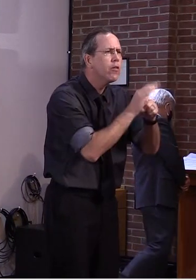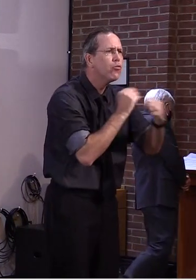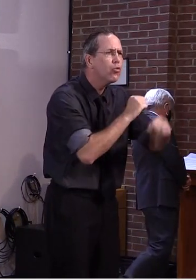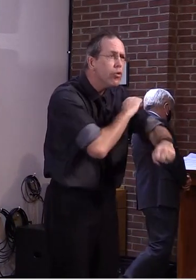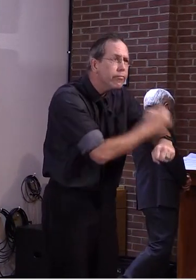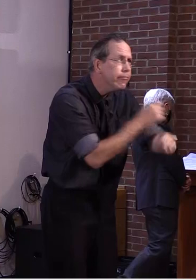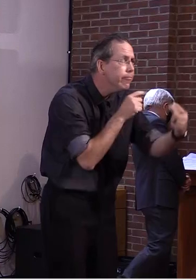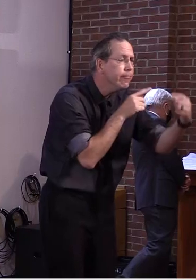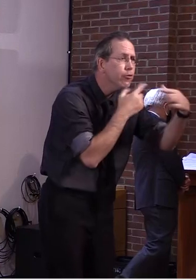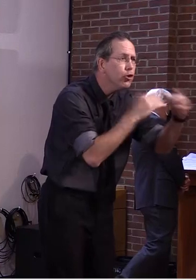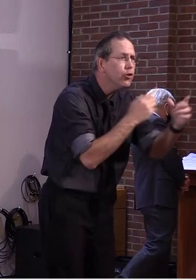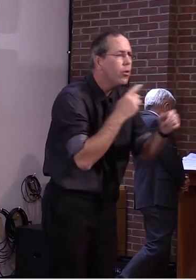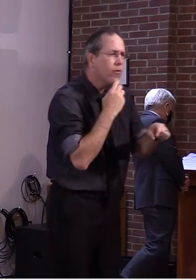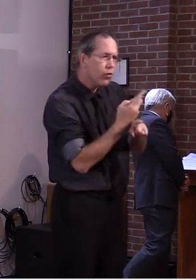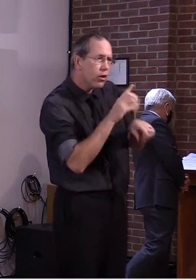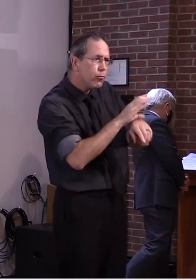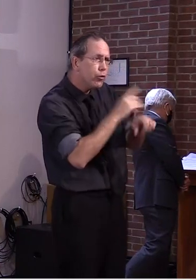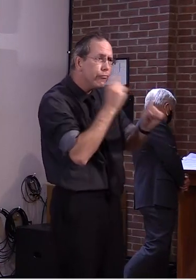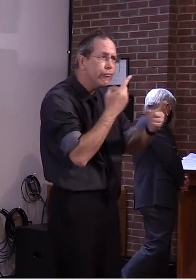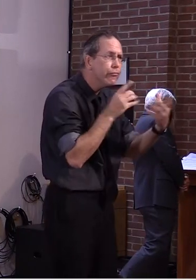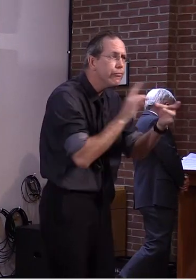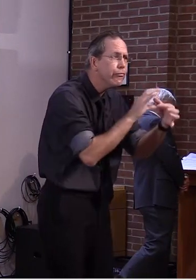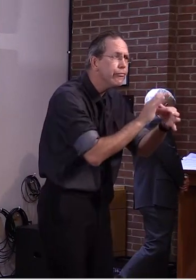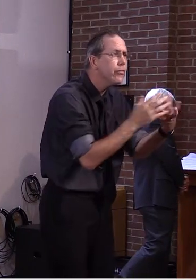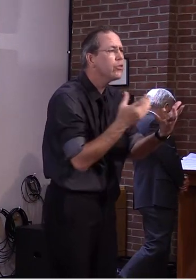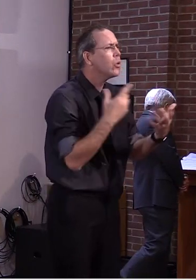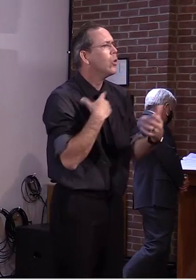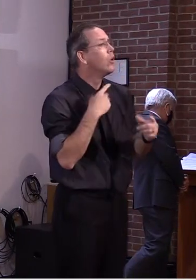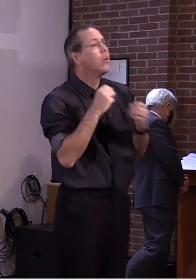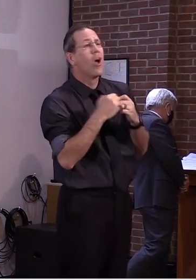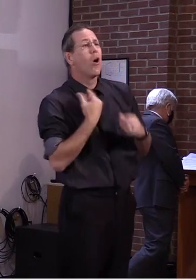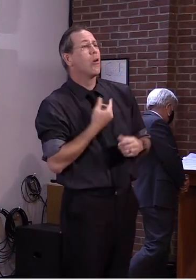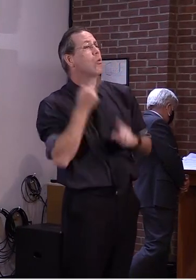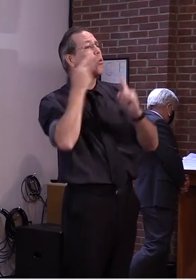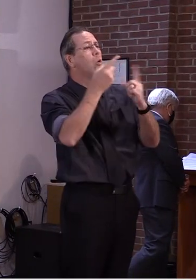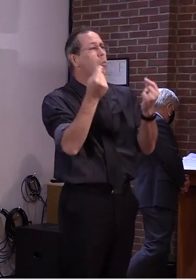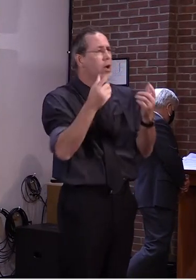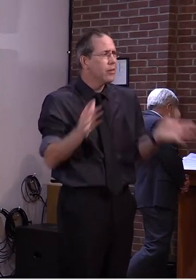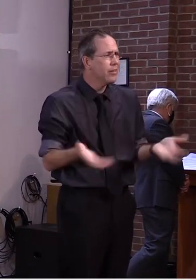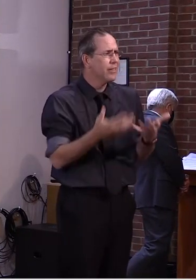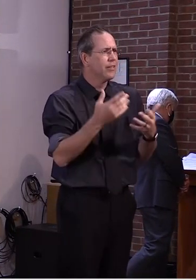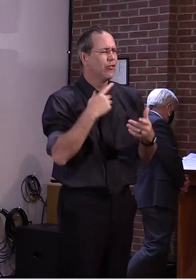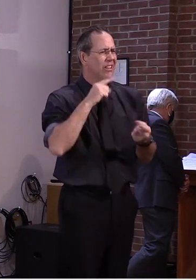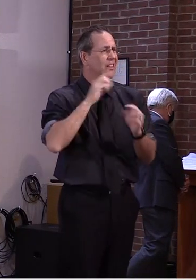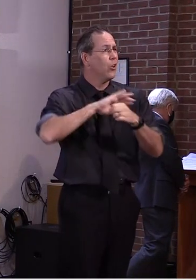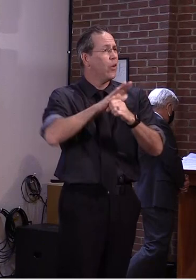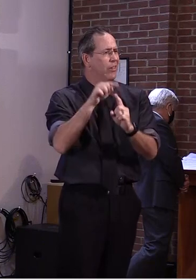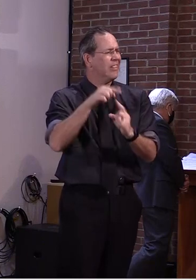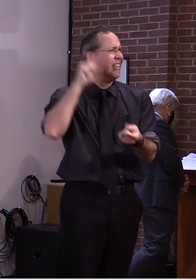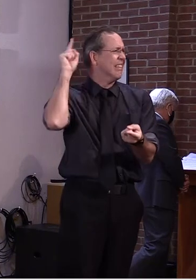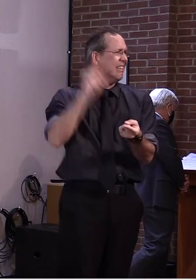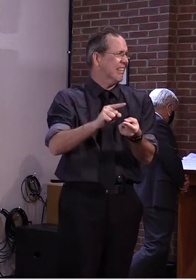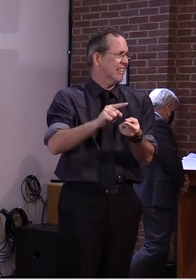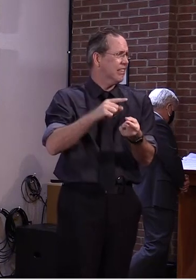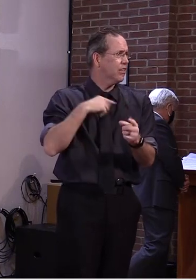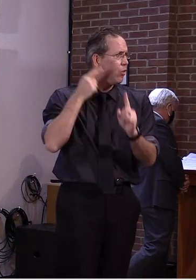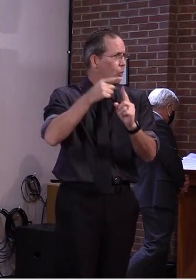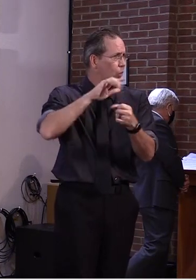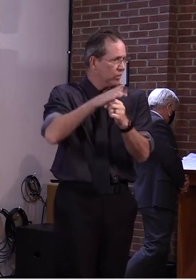getting control of the virus. Our collective work has paid off, with Vermont now having a high degree of viral